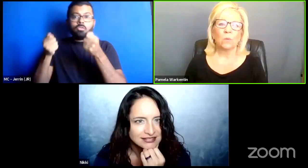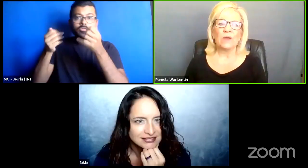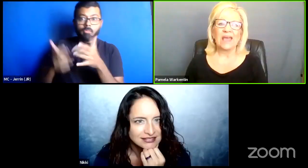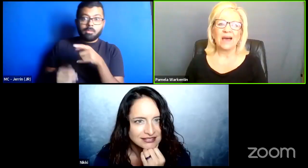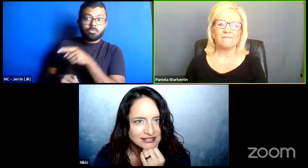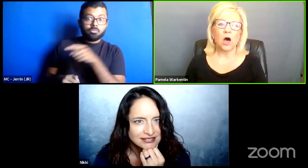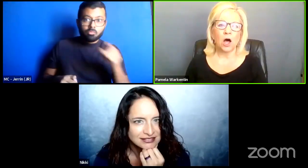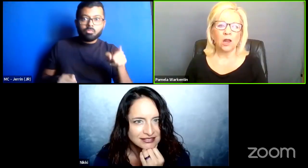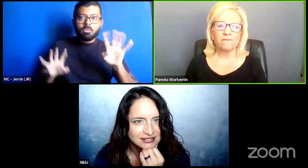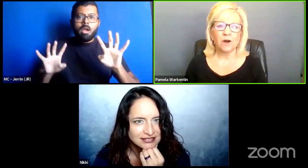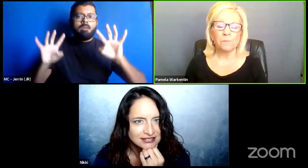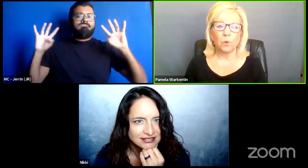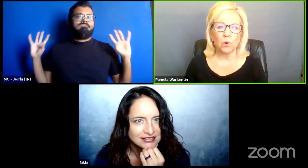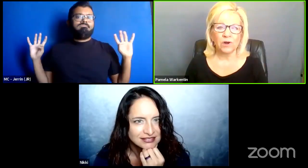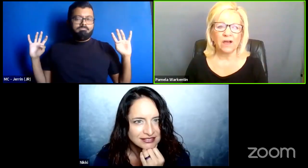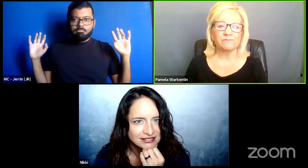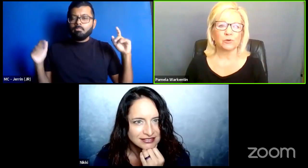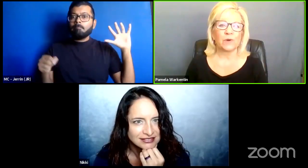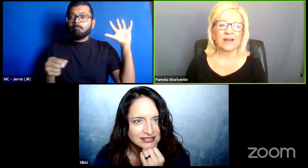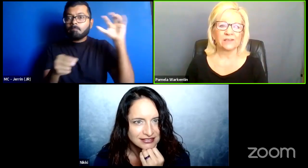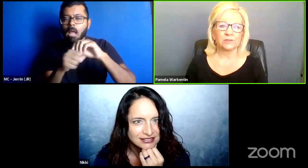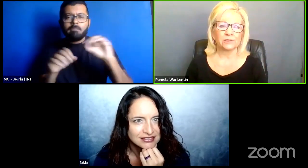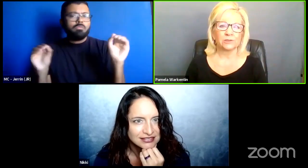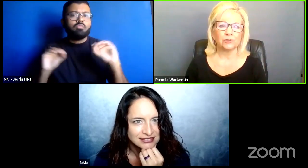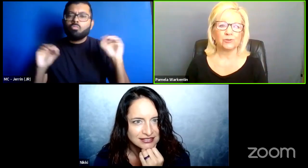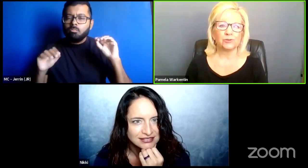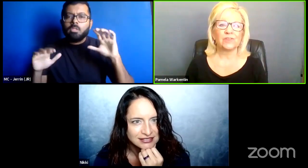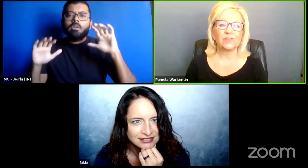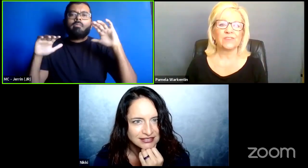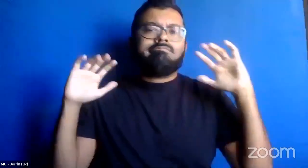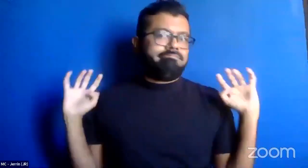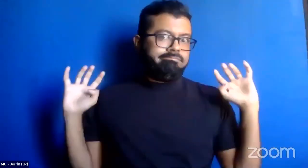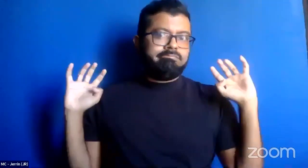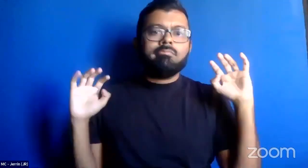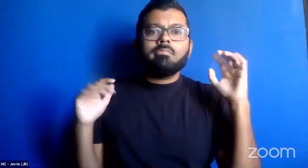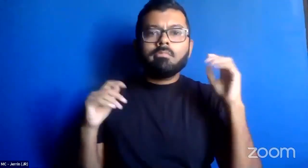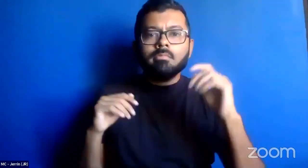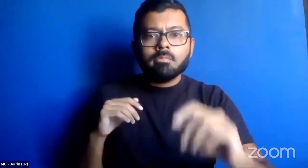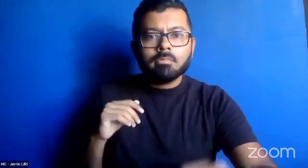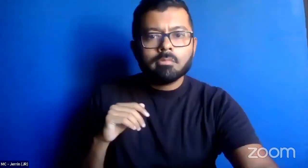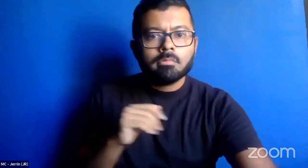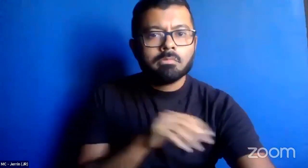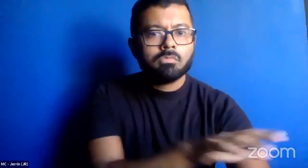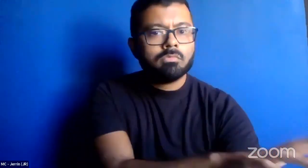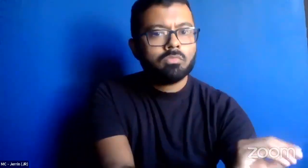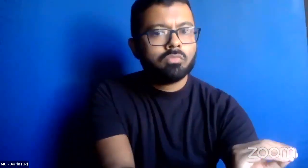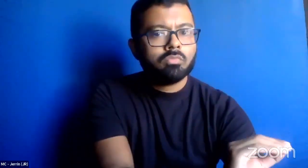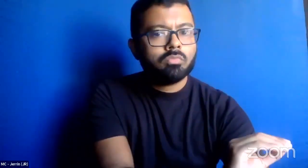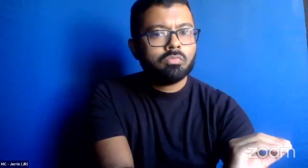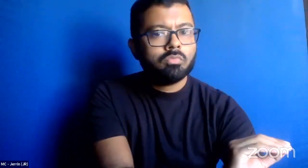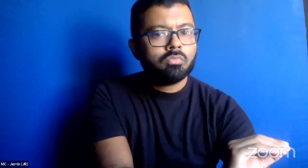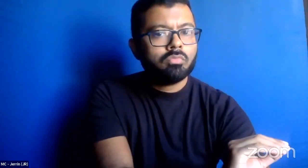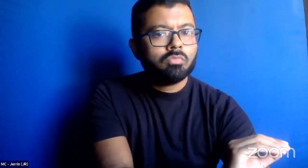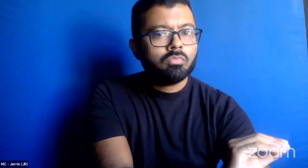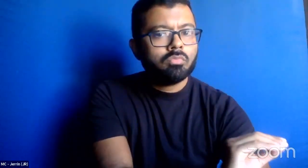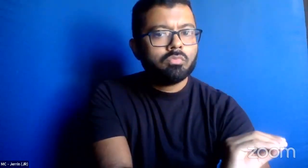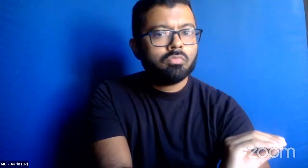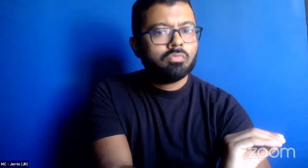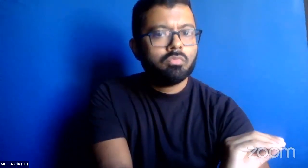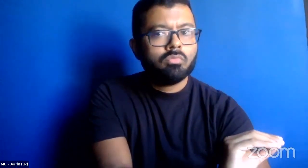We have all of our board of directors that are here to listen. They are not here to participate,